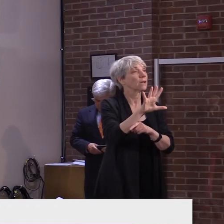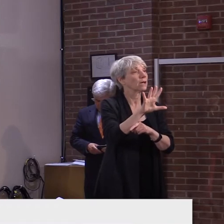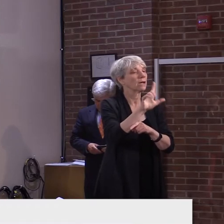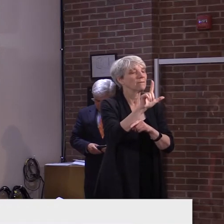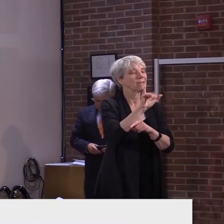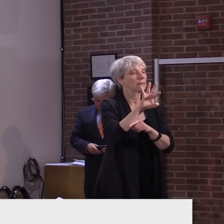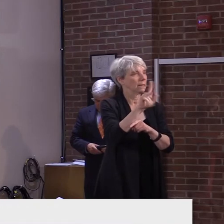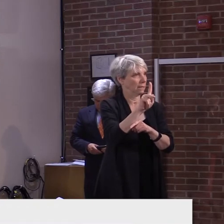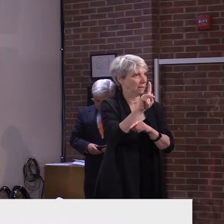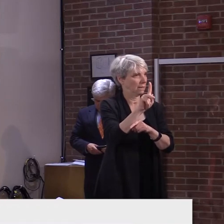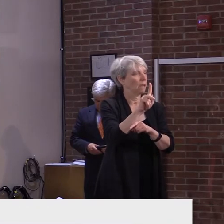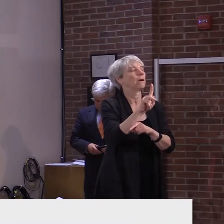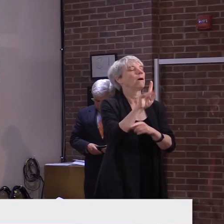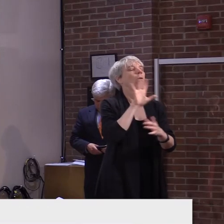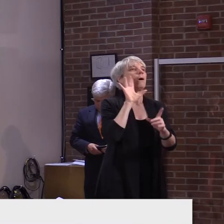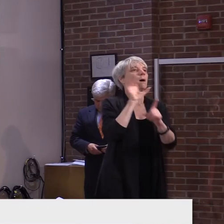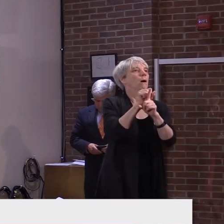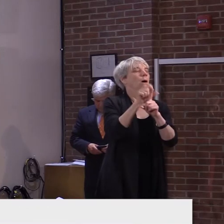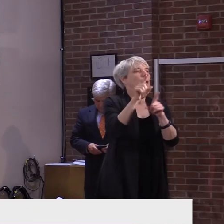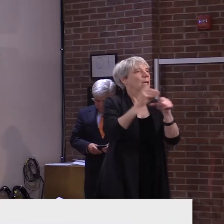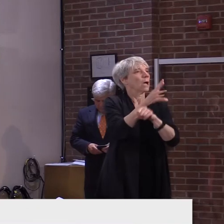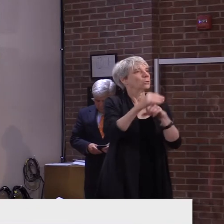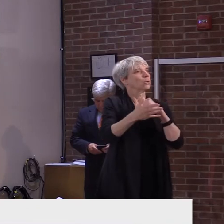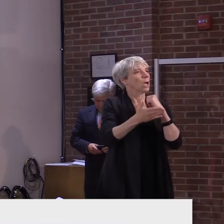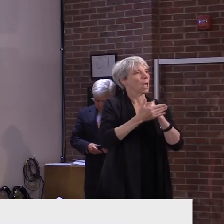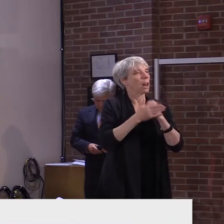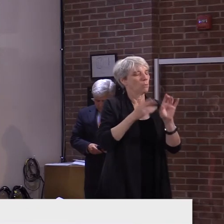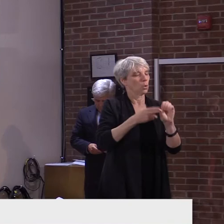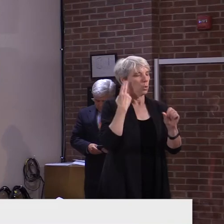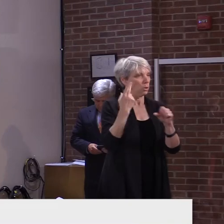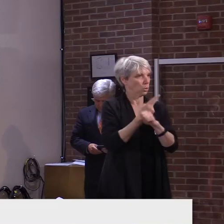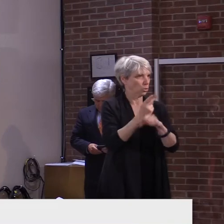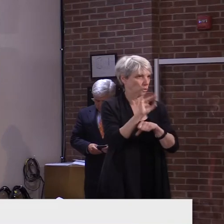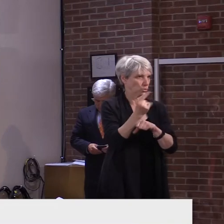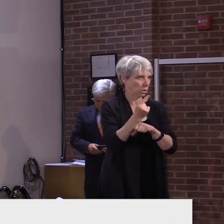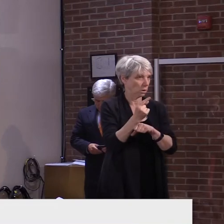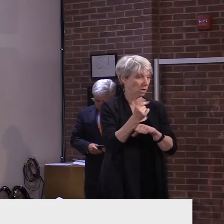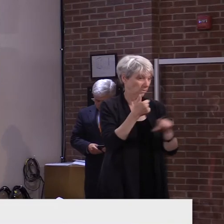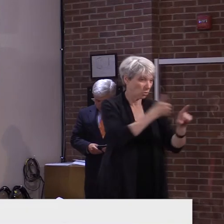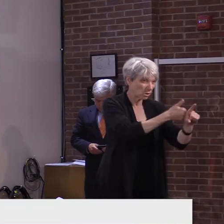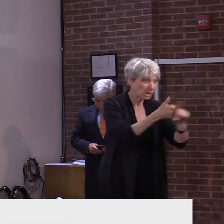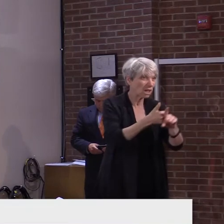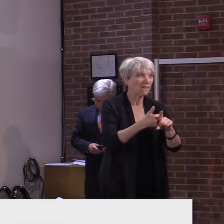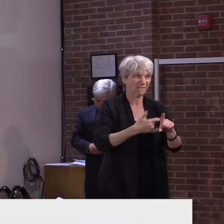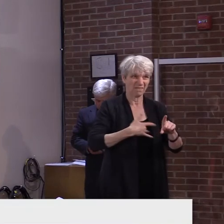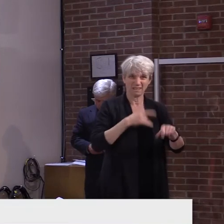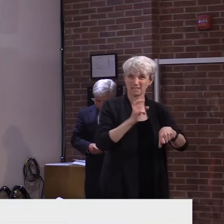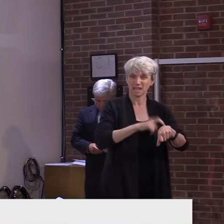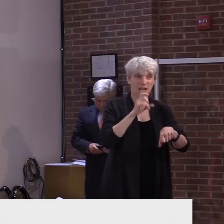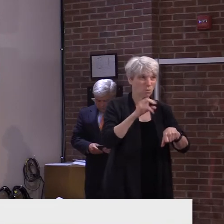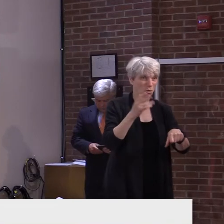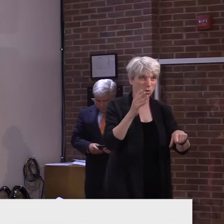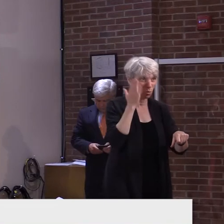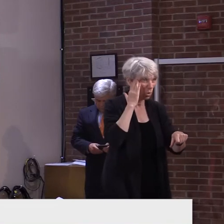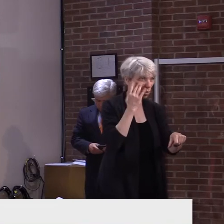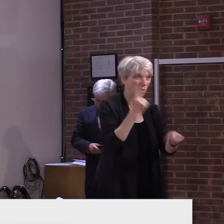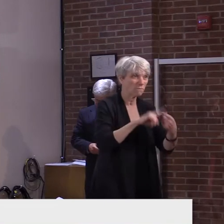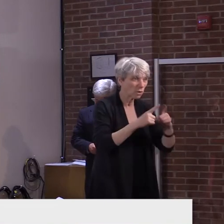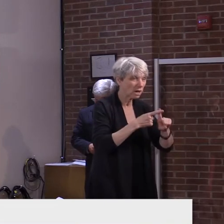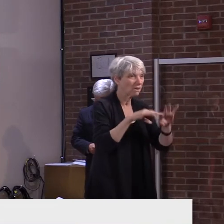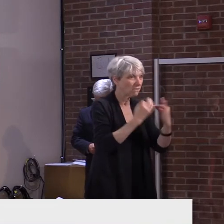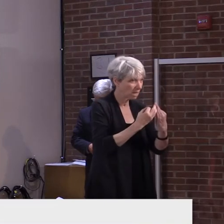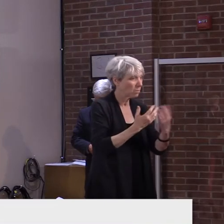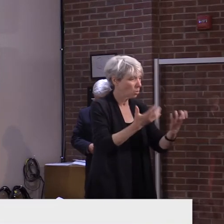802-565-LINK to talk to someone directly. If you or someone you know may need or want these supports, please call or go